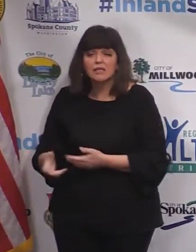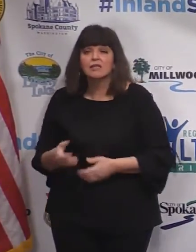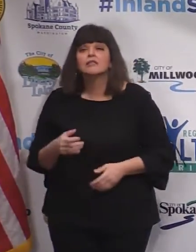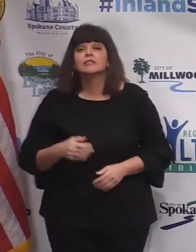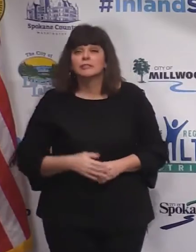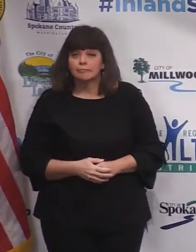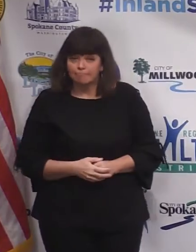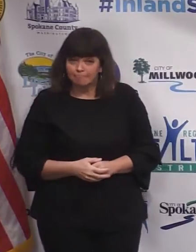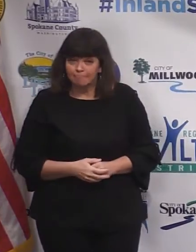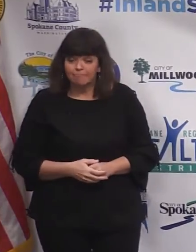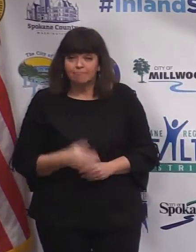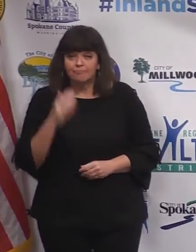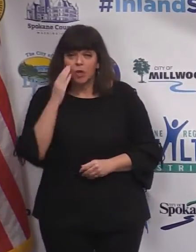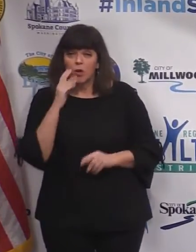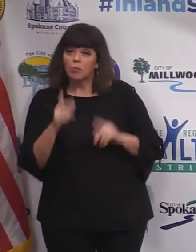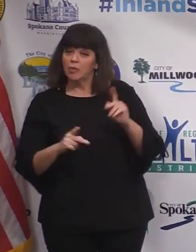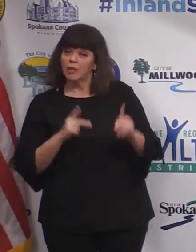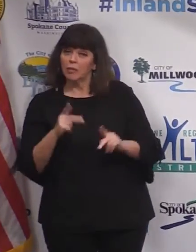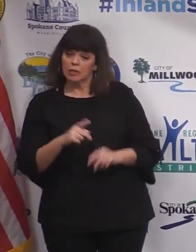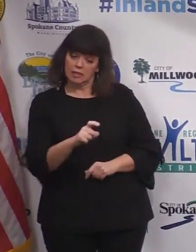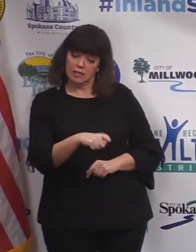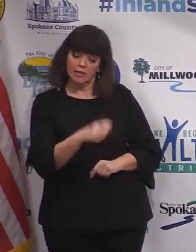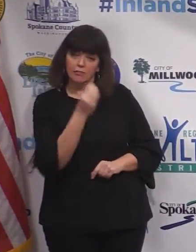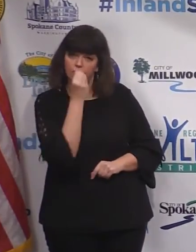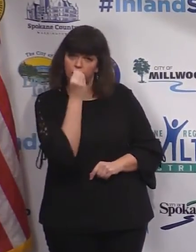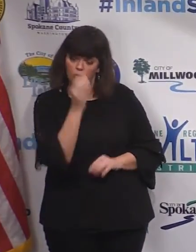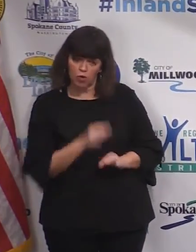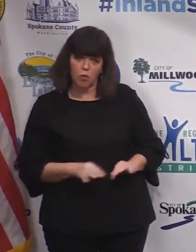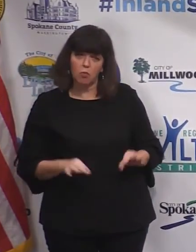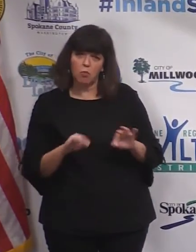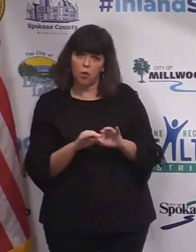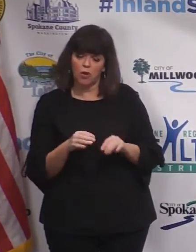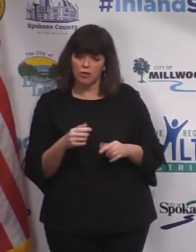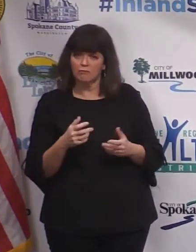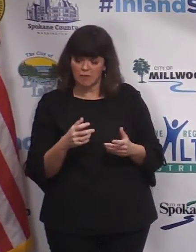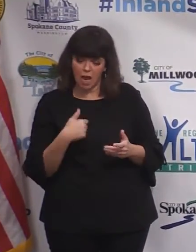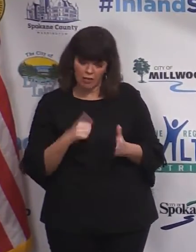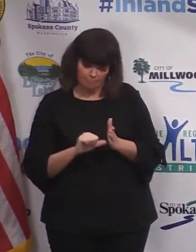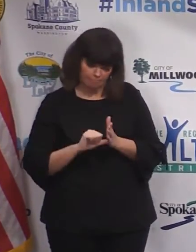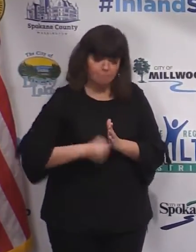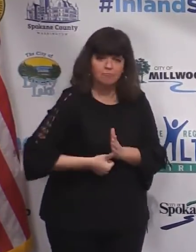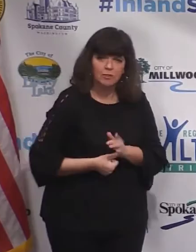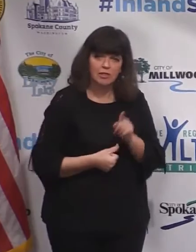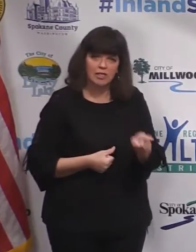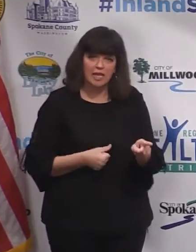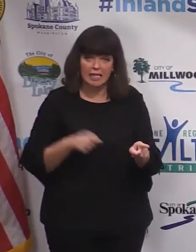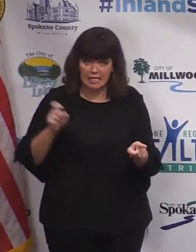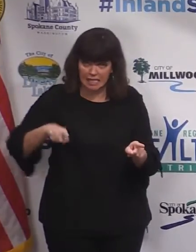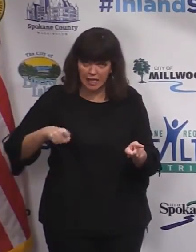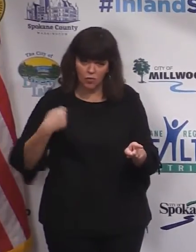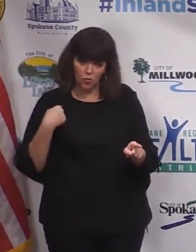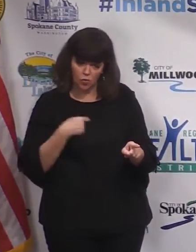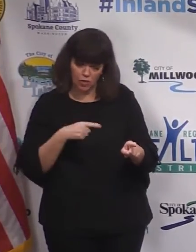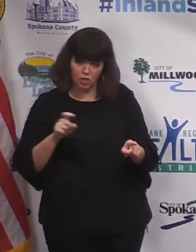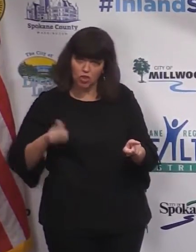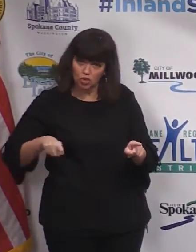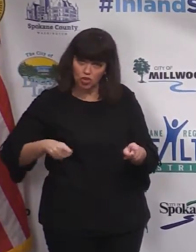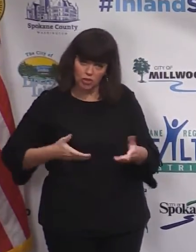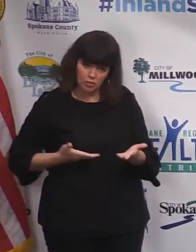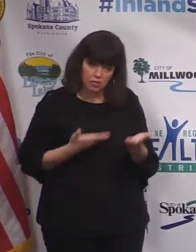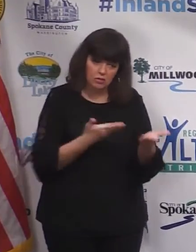of people needing food continuity. I want to really thank Dr. Lutz and our team for recognizing that food is